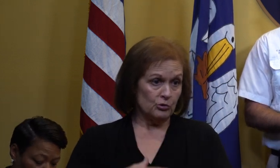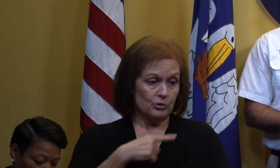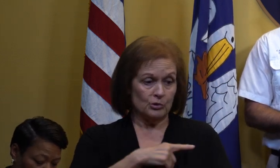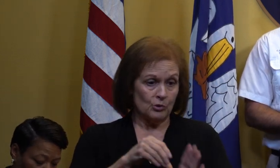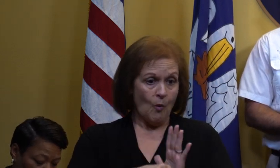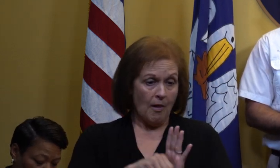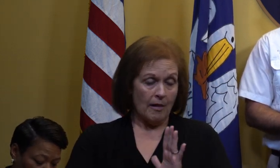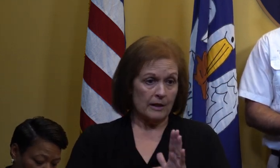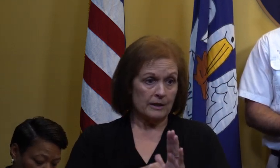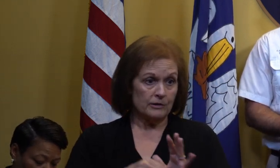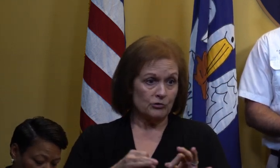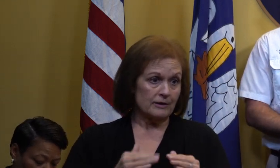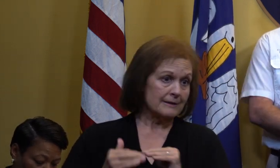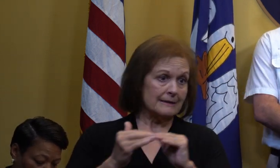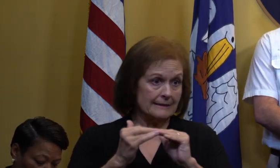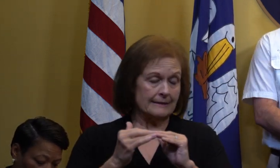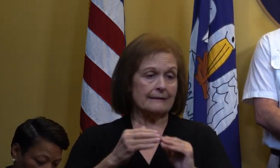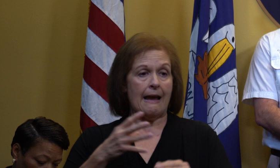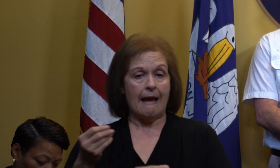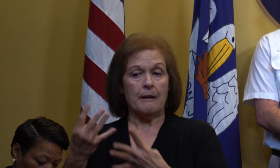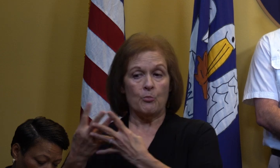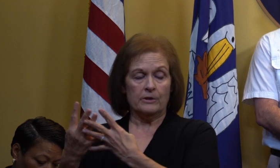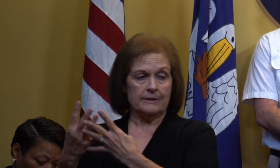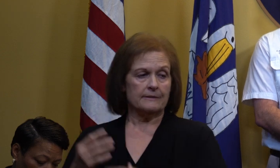Orleans Justice Center and our other housing facilities.